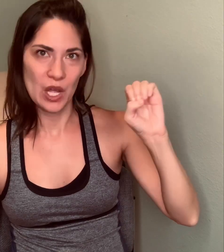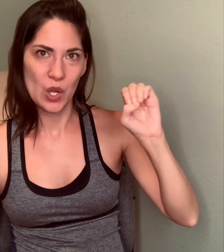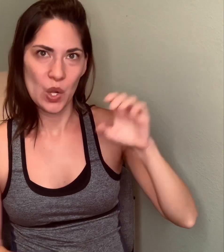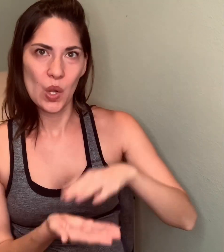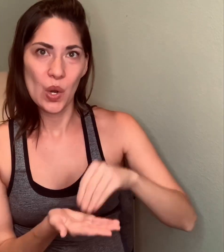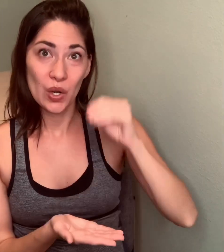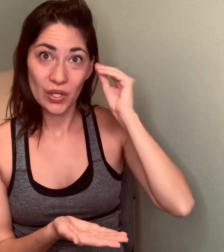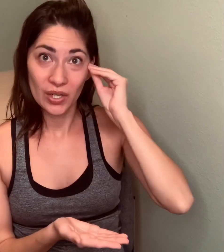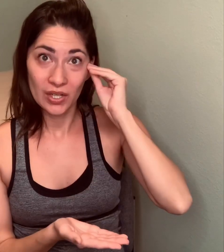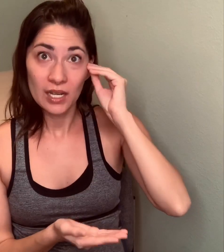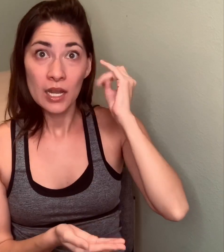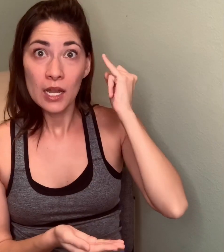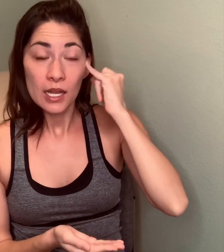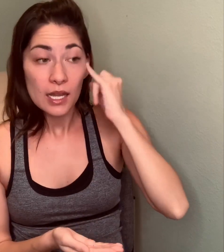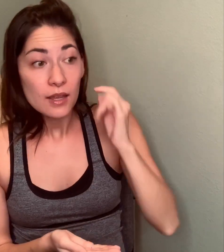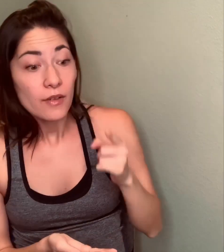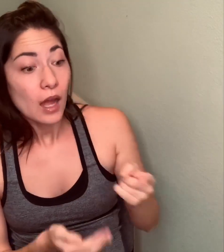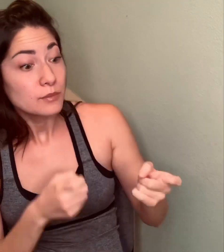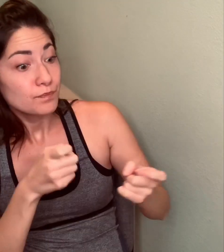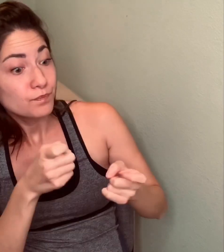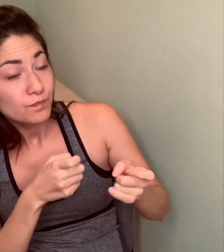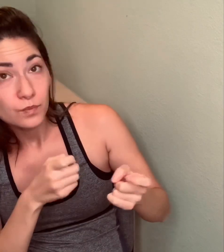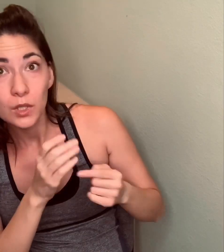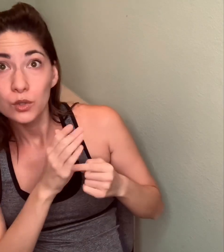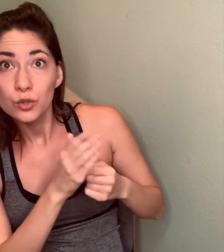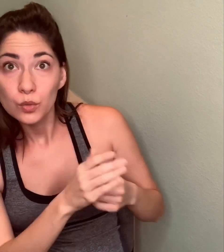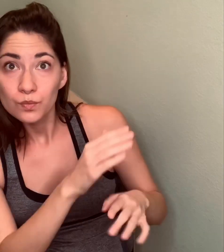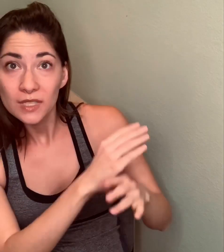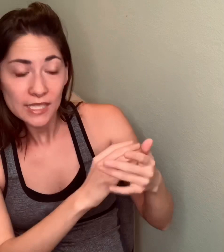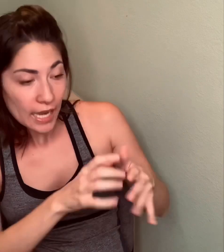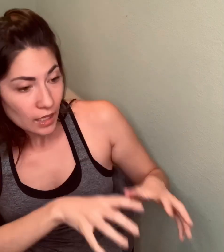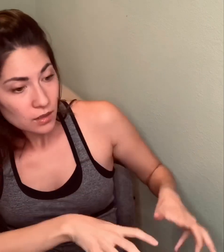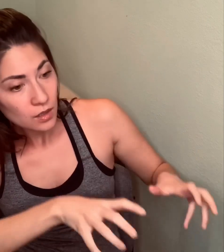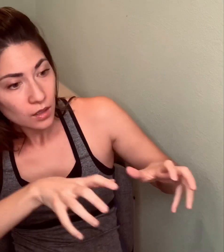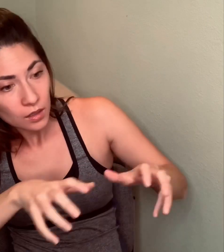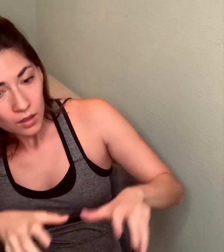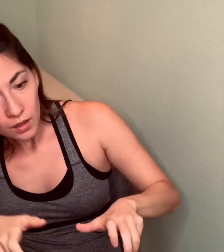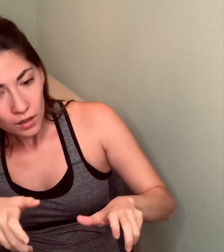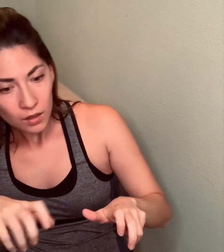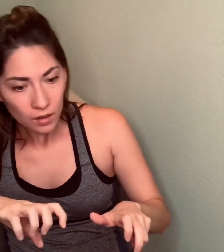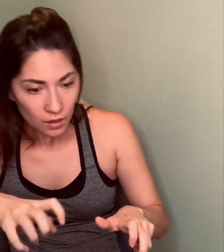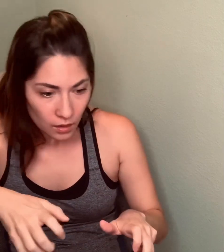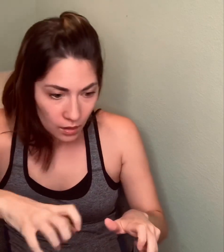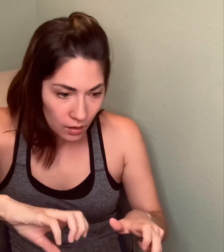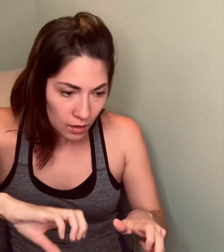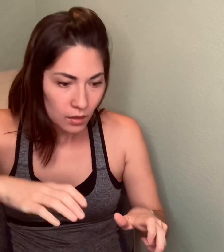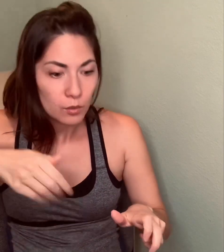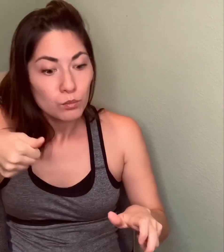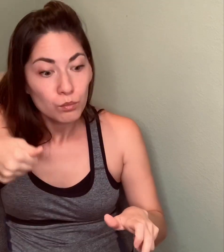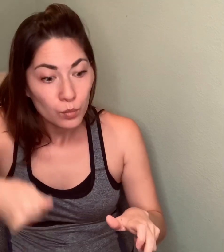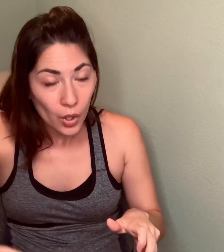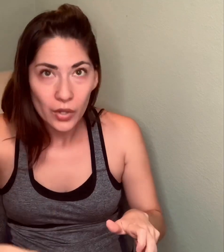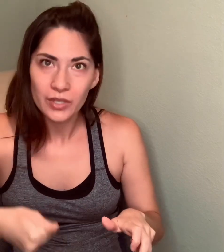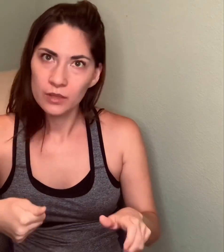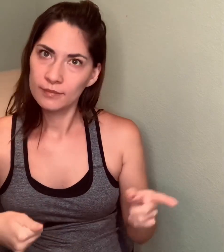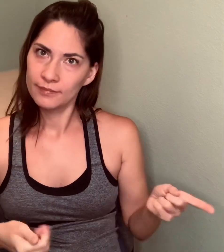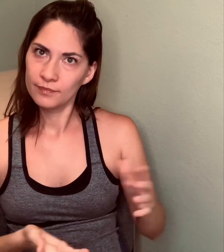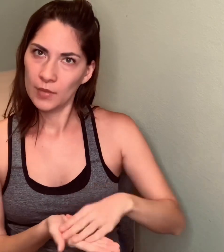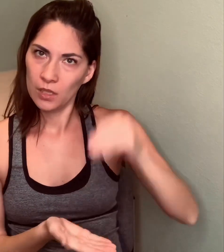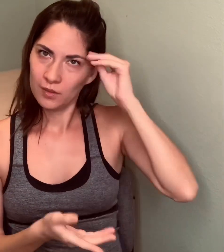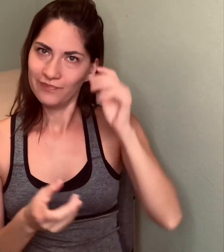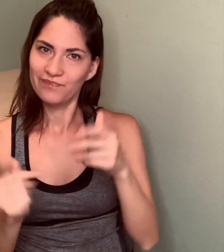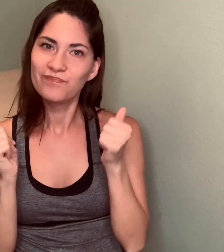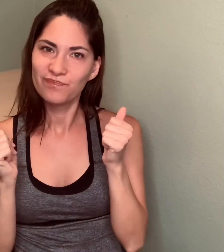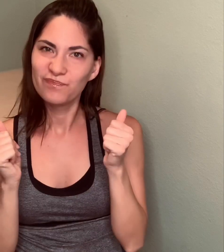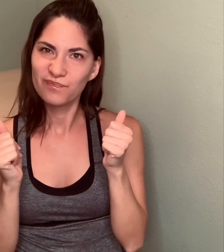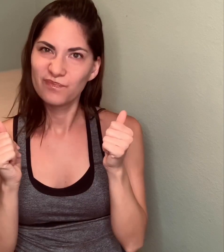my hand on his hands or help show him, how to manipulate something, how to turn something, how to push something, he learns